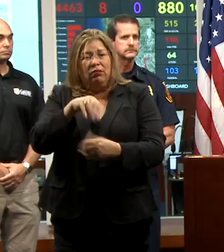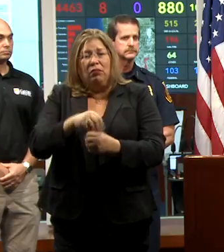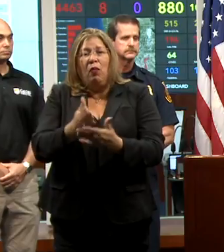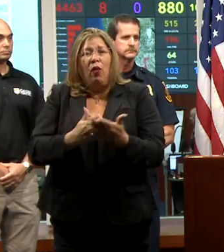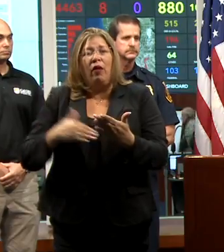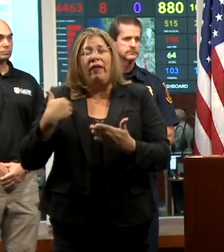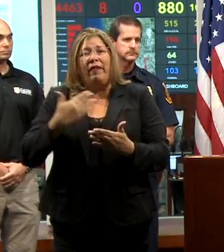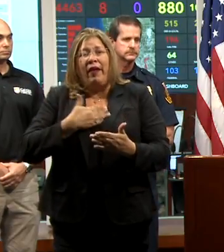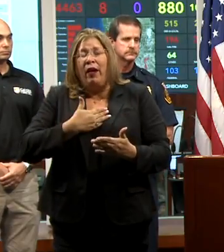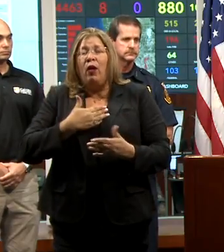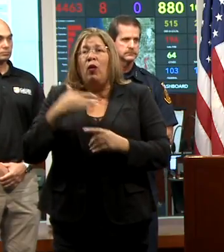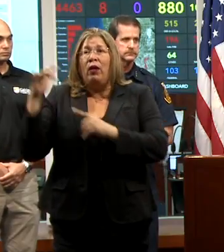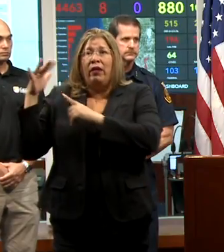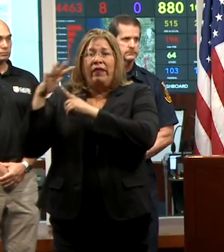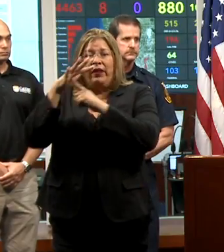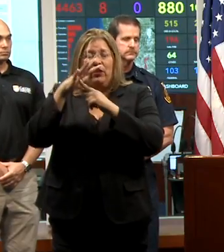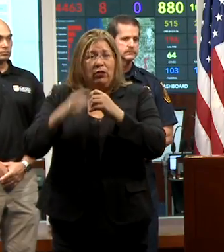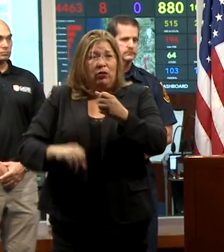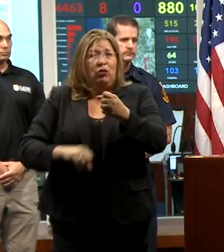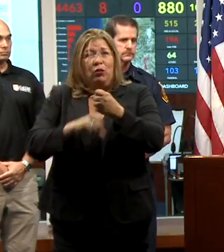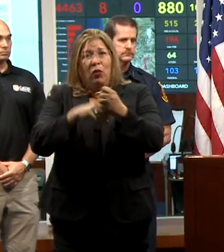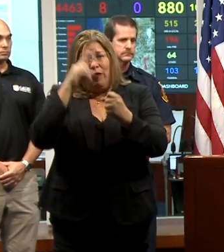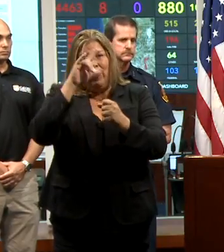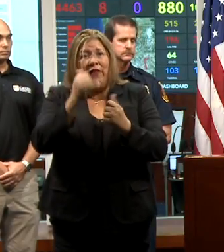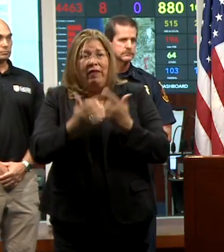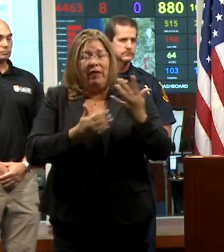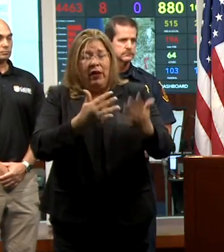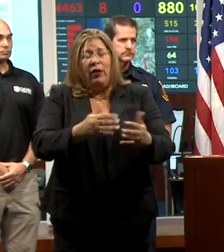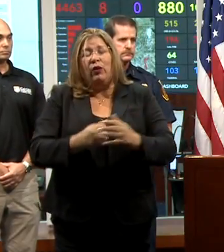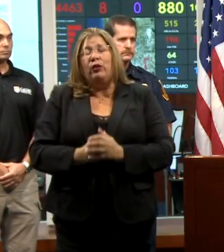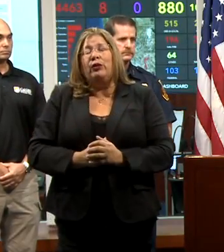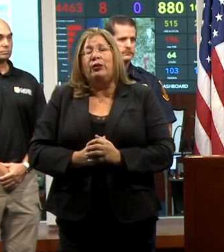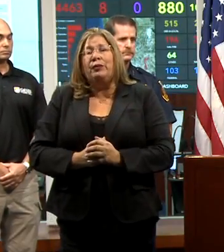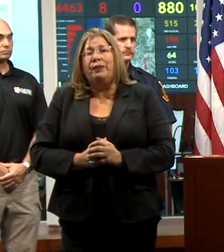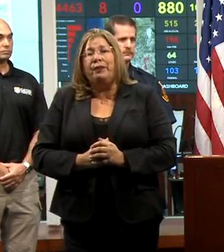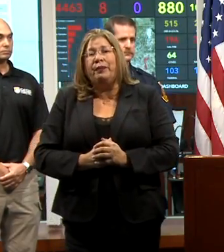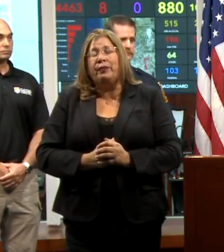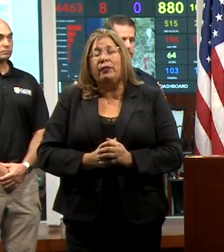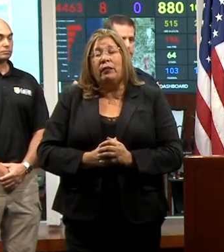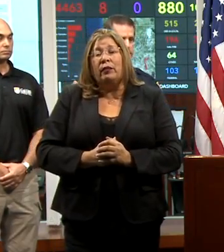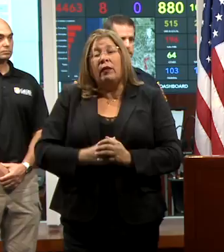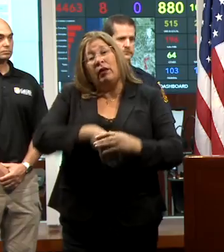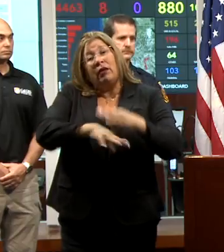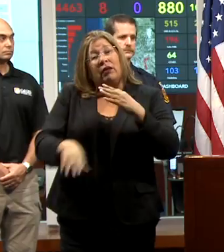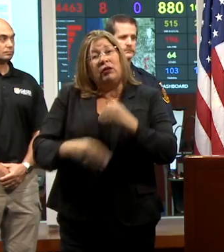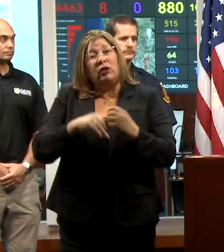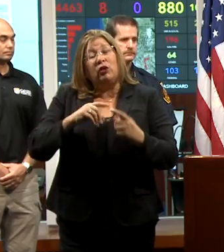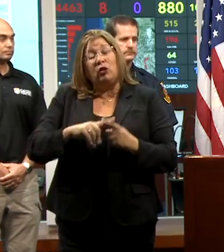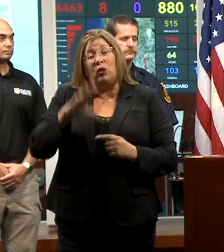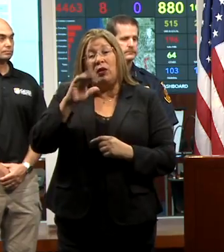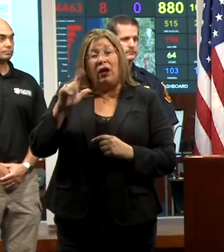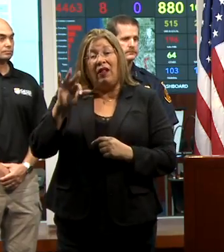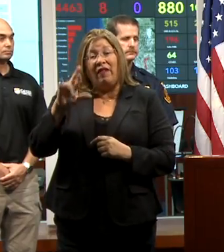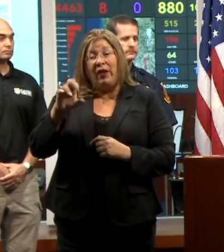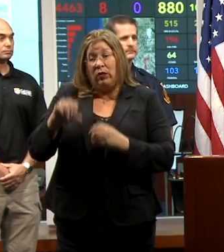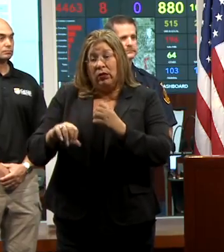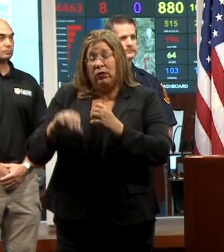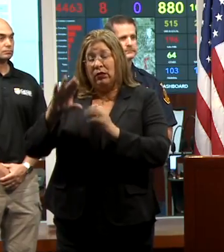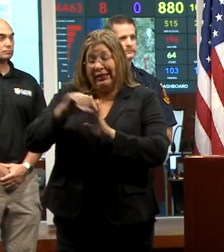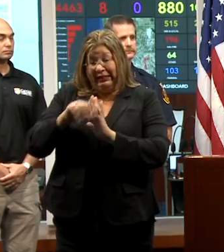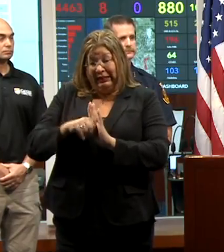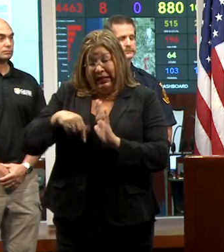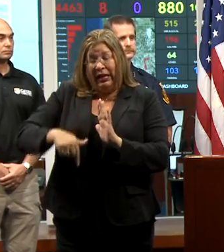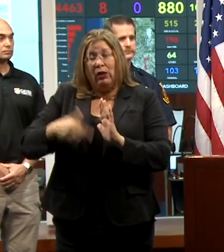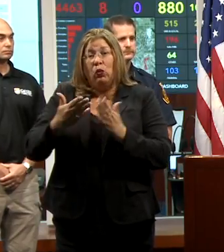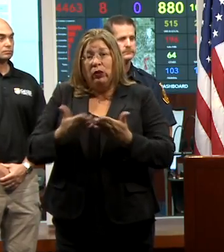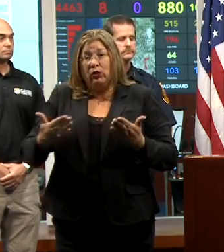wildland fire aviation support system. We have, in addition to the Cal Fire state resources, we have 15